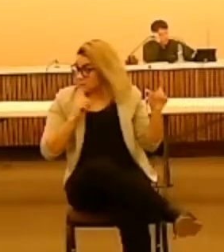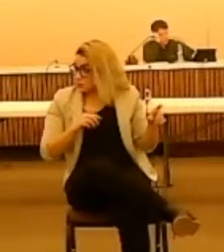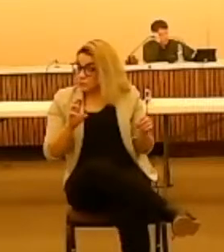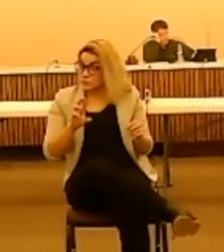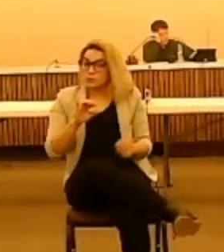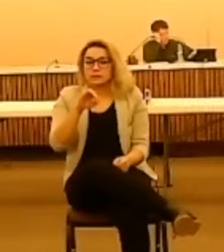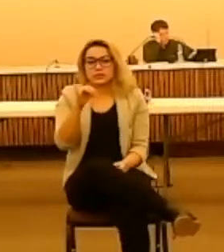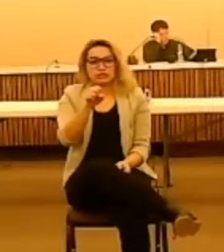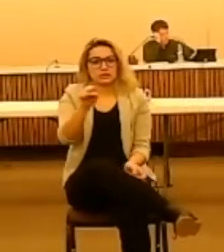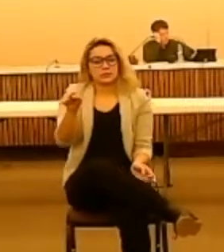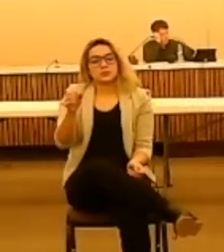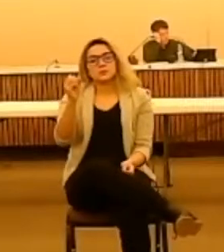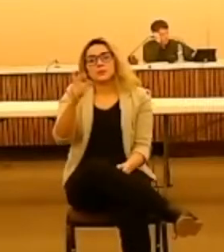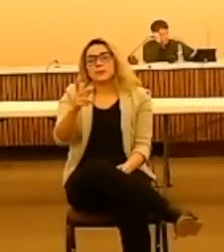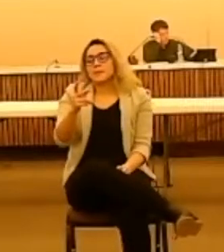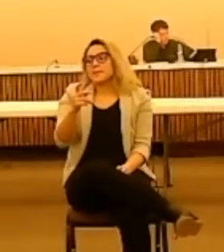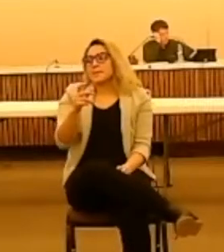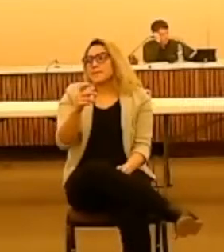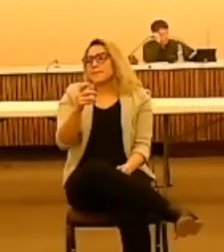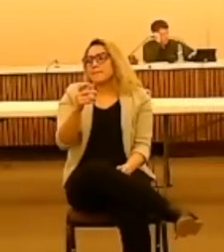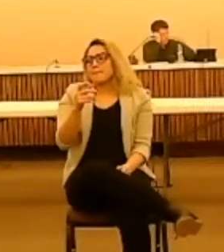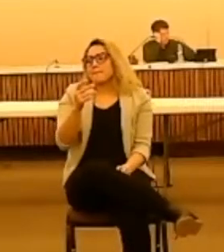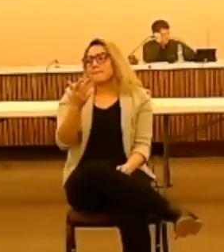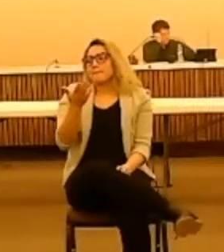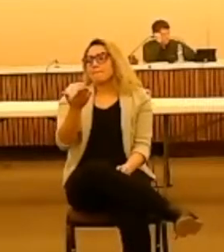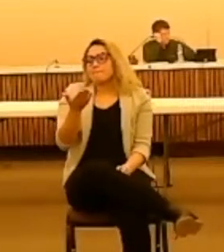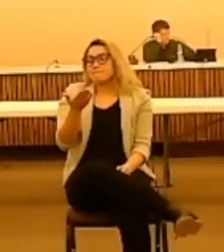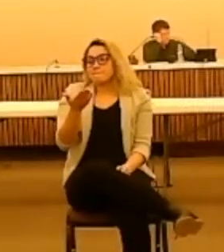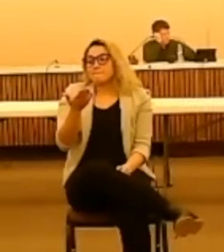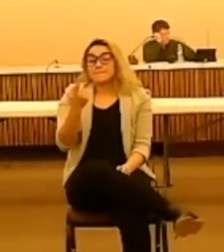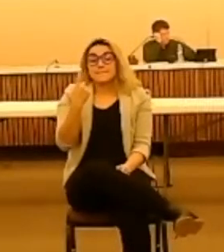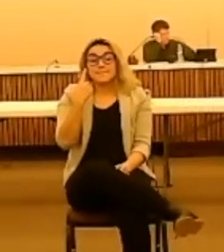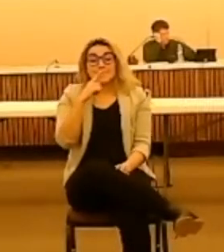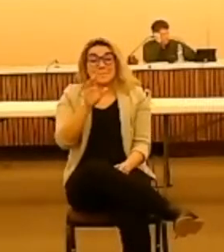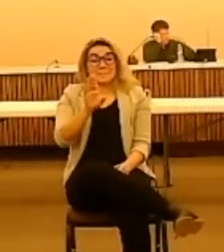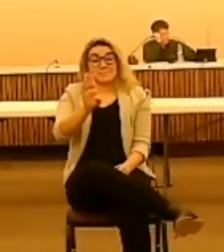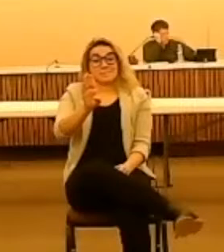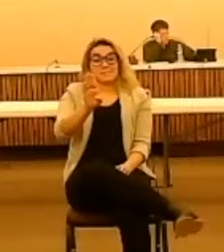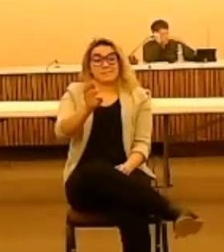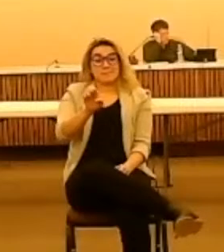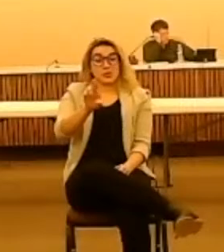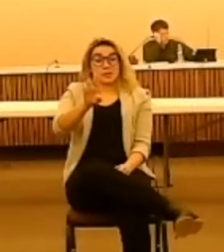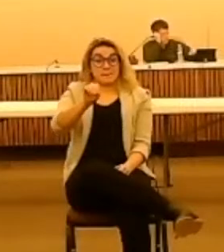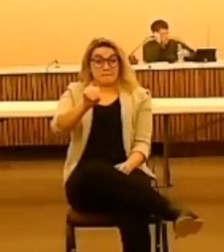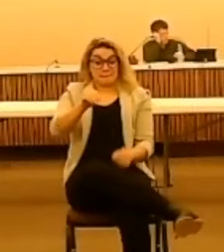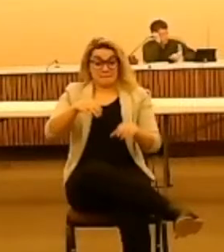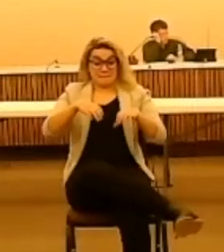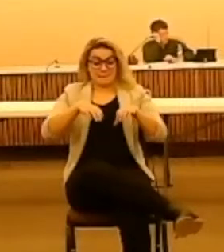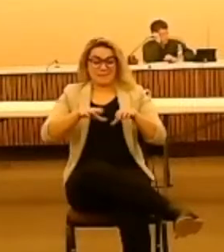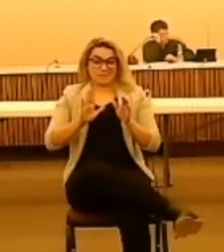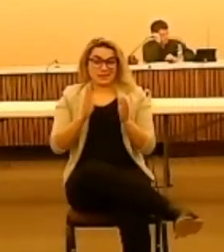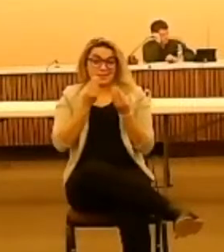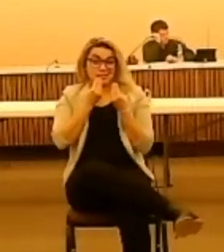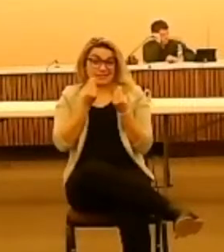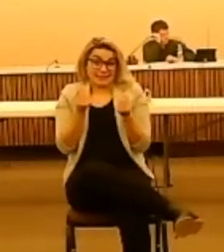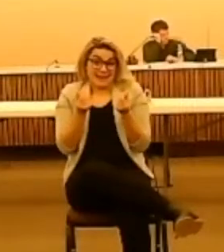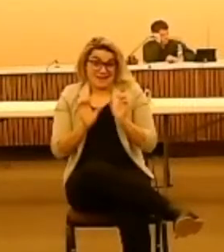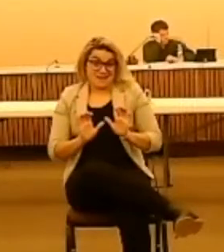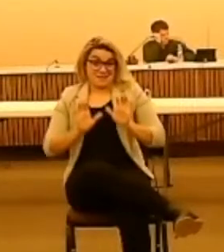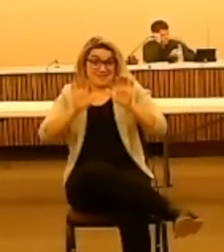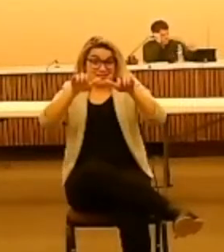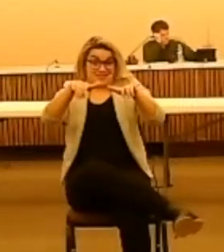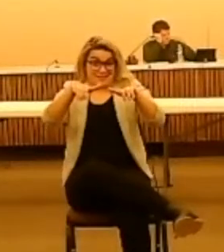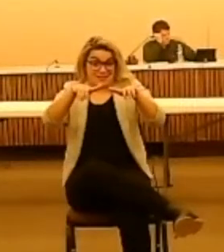ahead. Yeah, so in terms of the berm, we can certainly do that if it